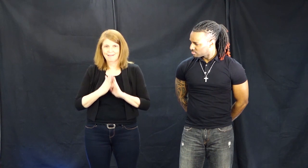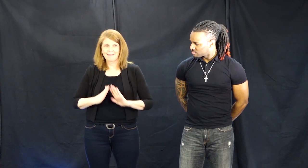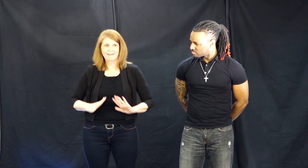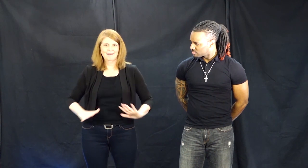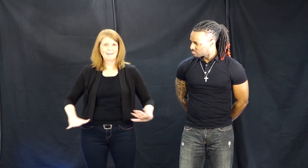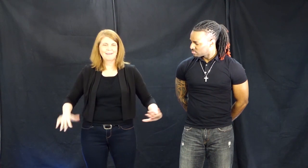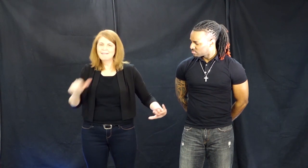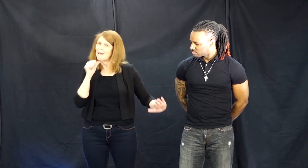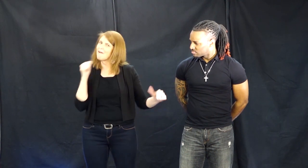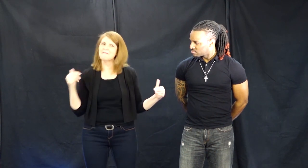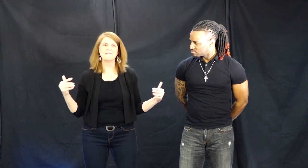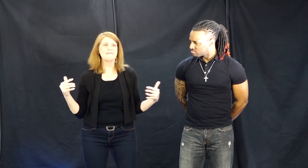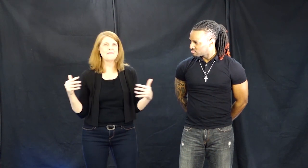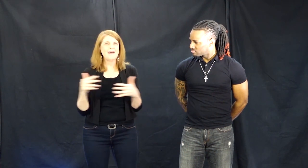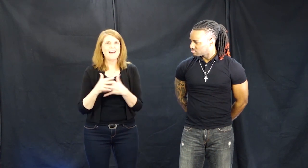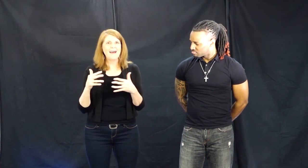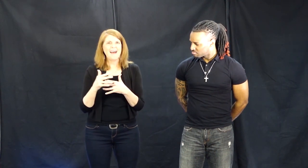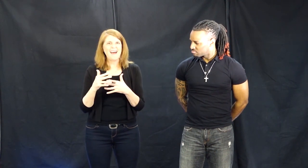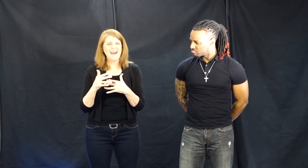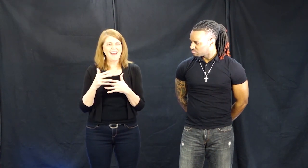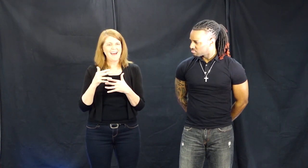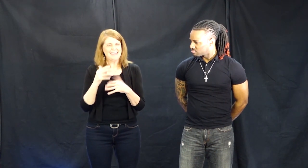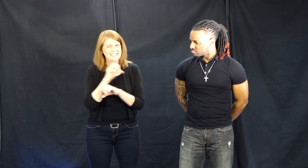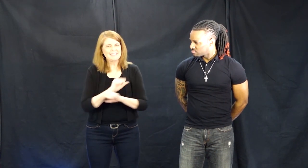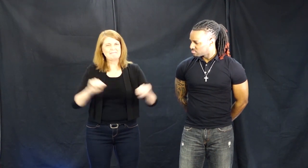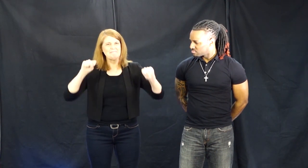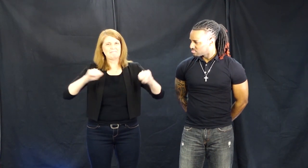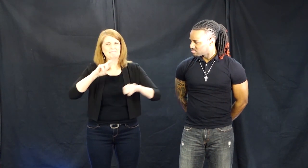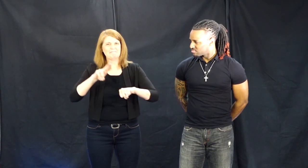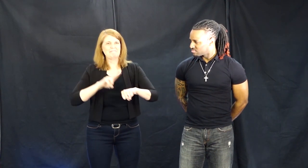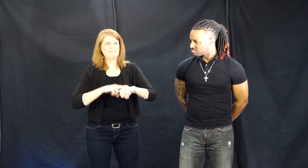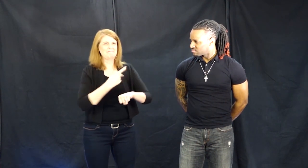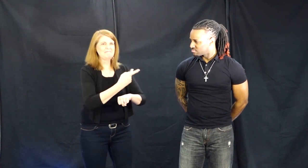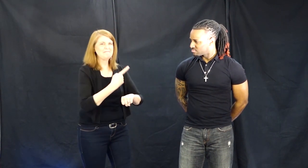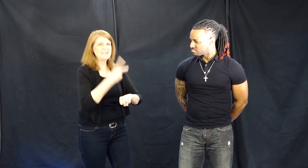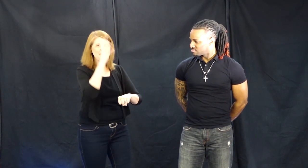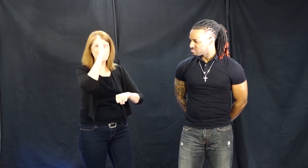them afraid. They'll be safe in the nation we've made.